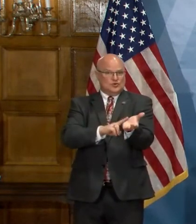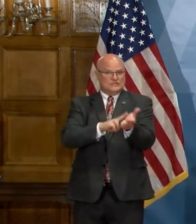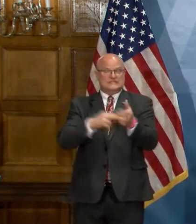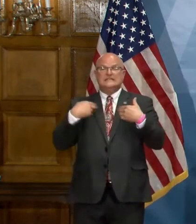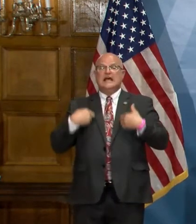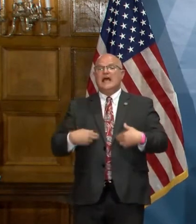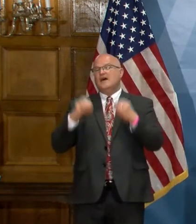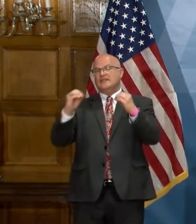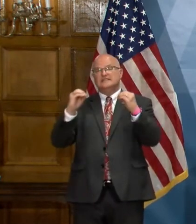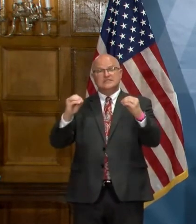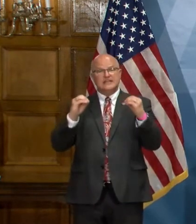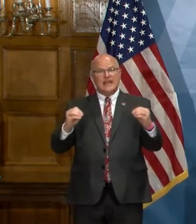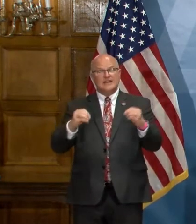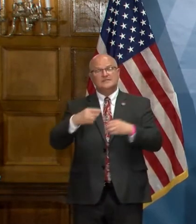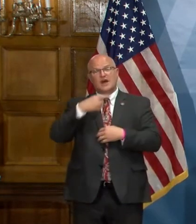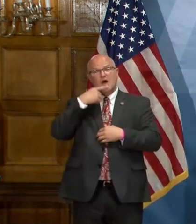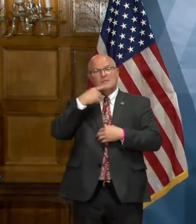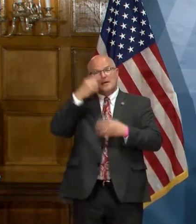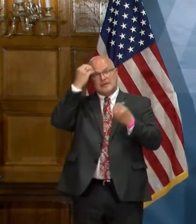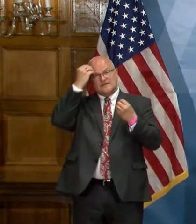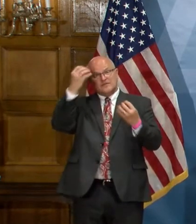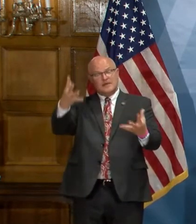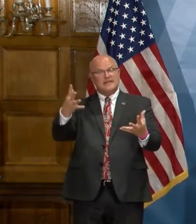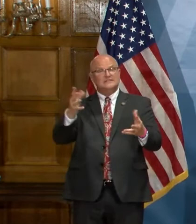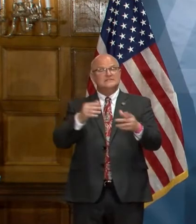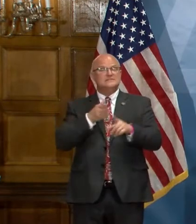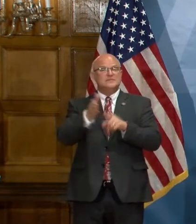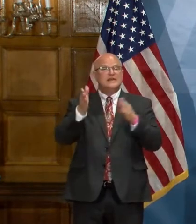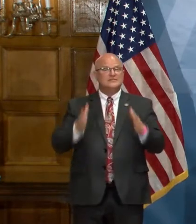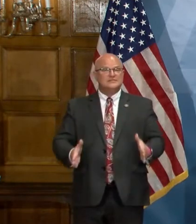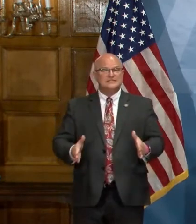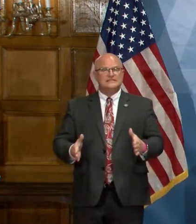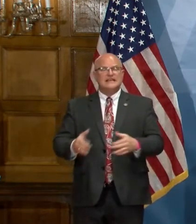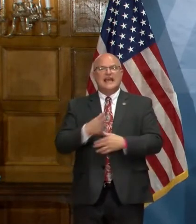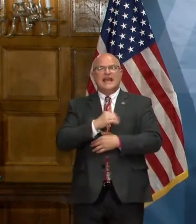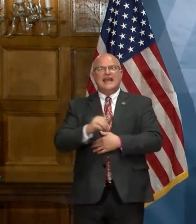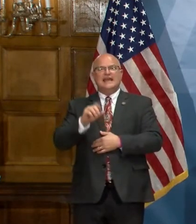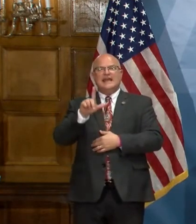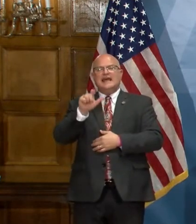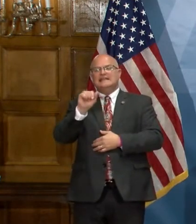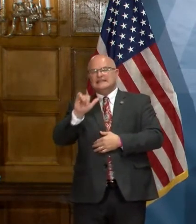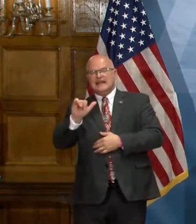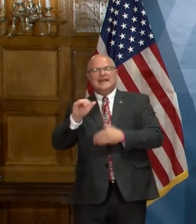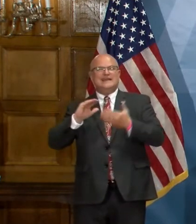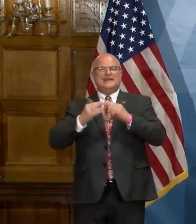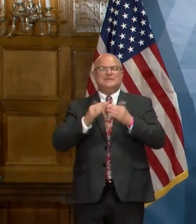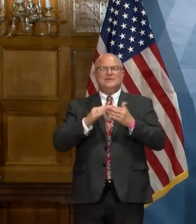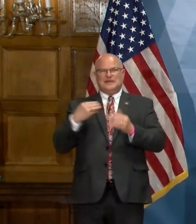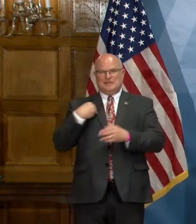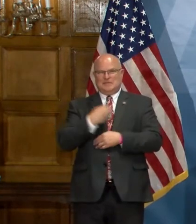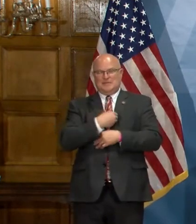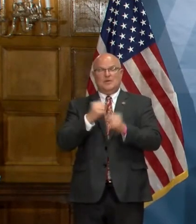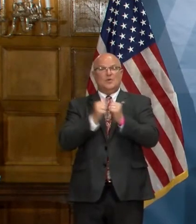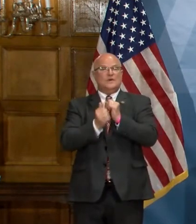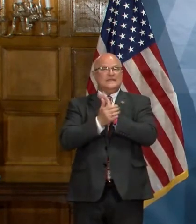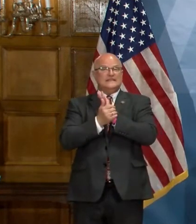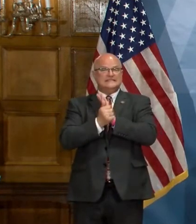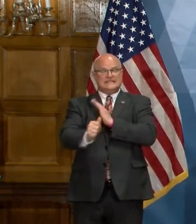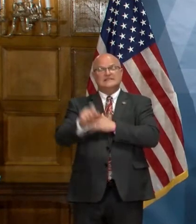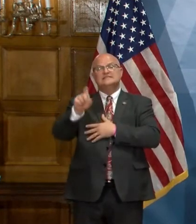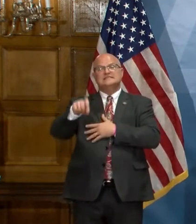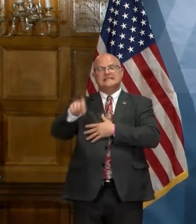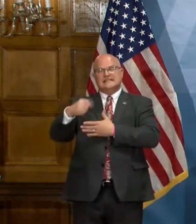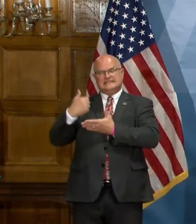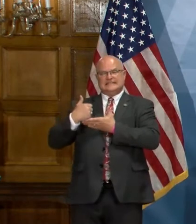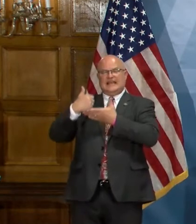health educators, public information specialists, and lay community members with skill sets needed to foster